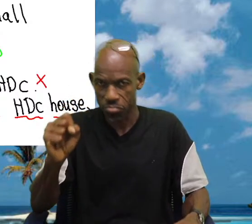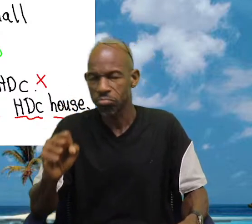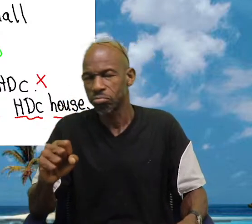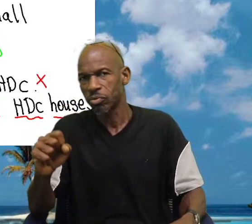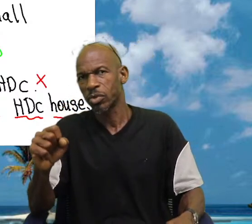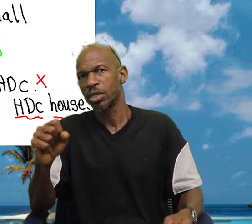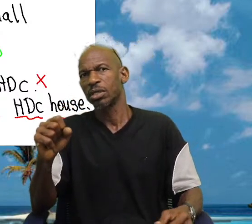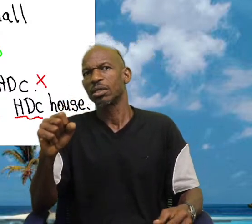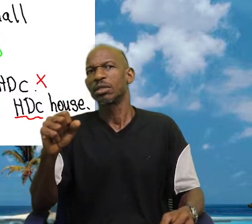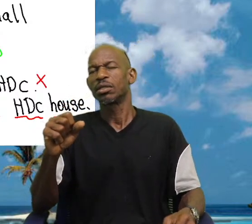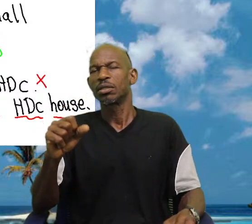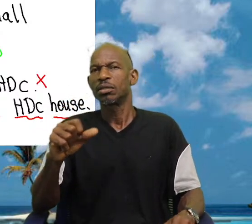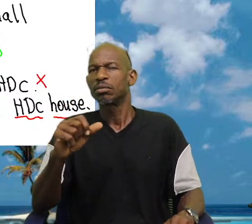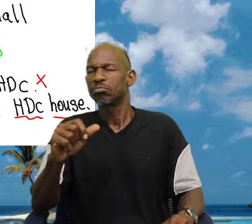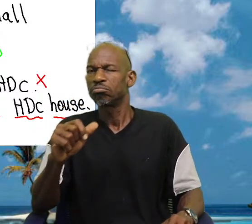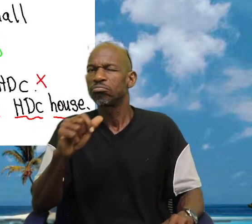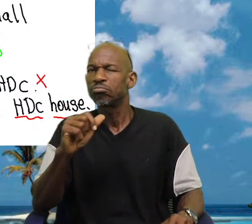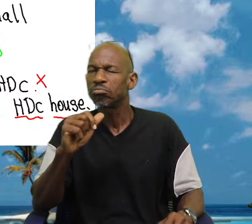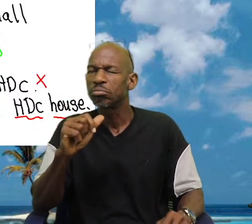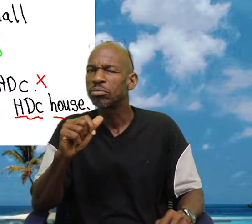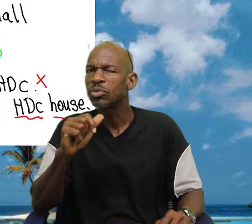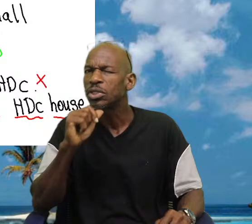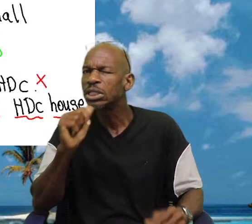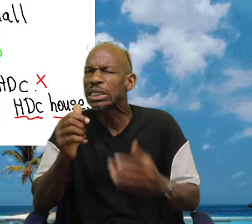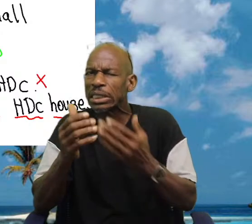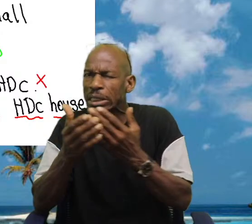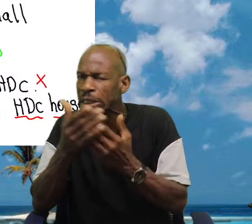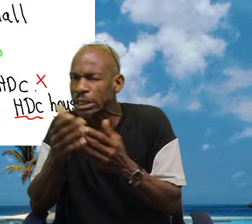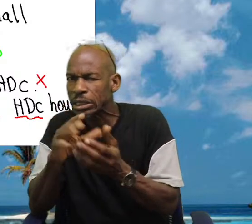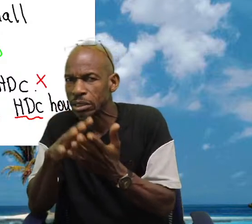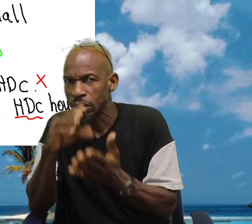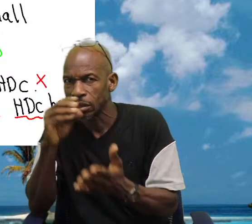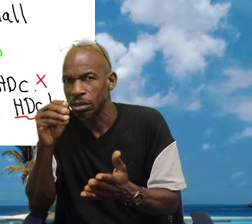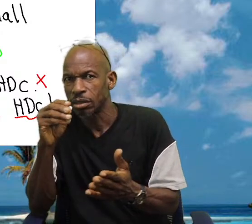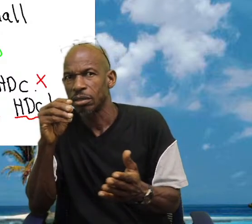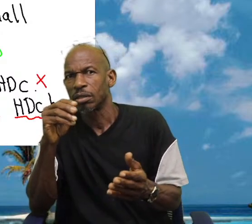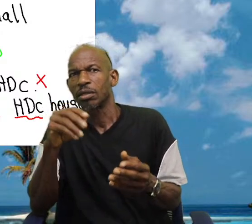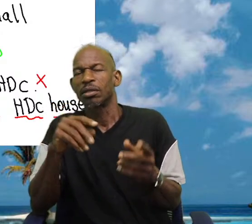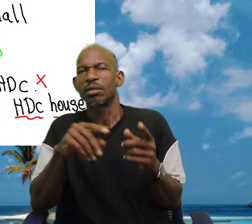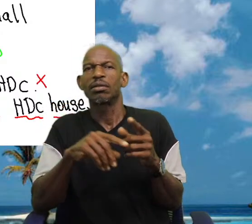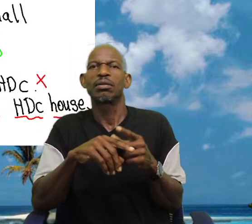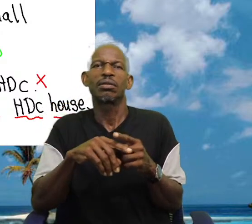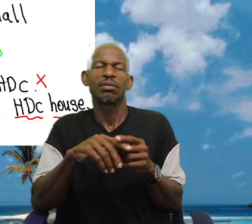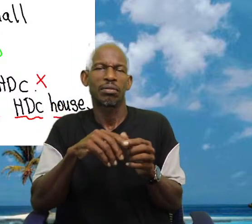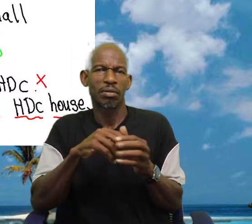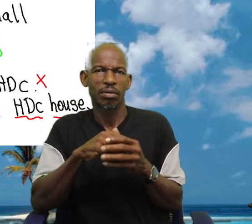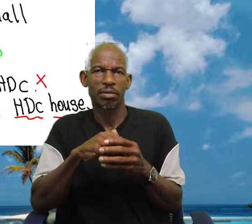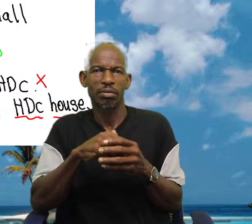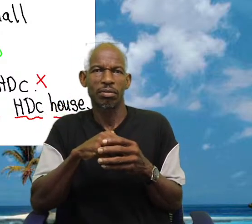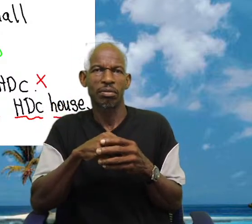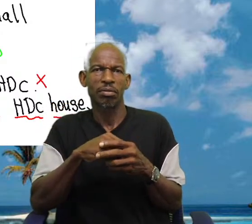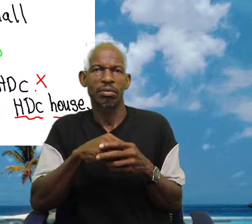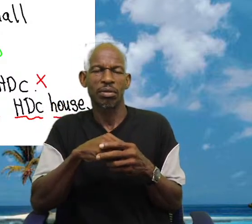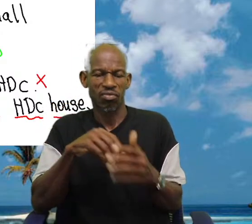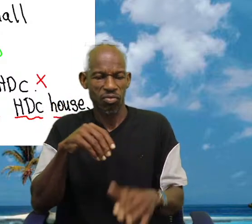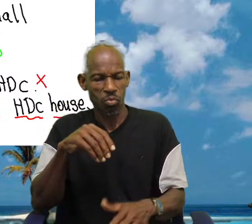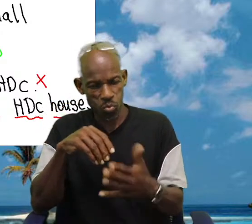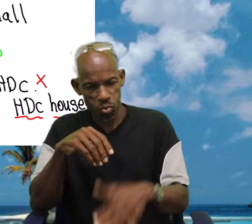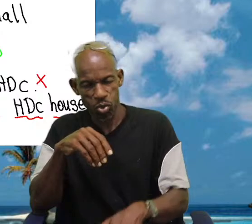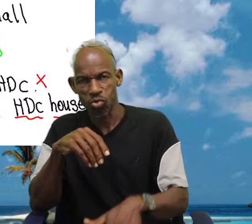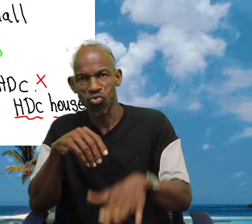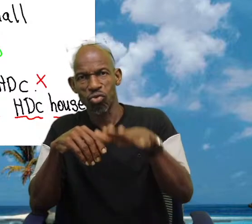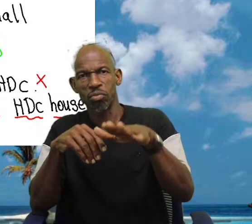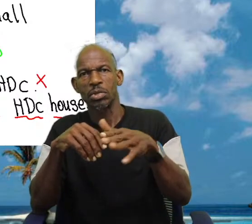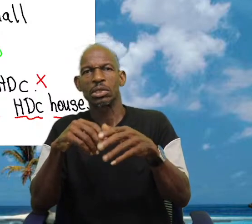very easy language to learn if you do not know it from birth. You